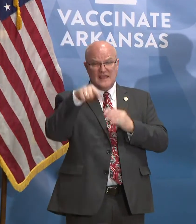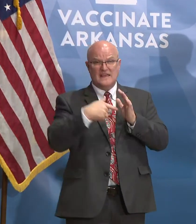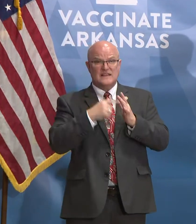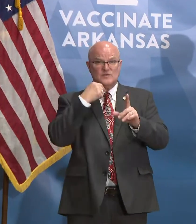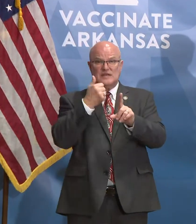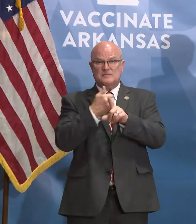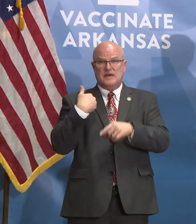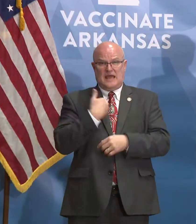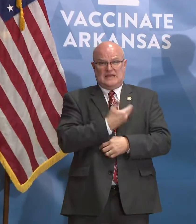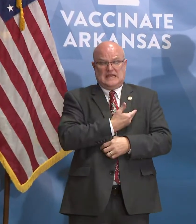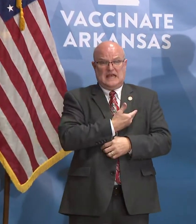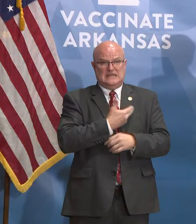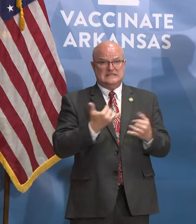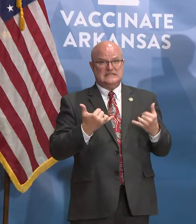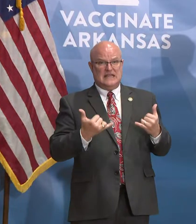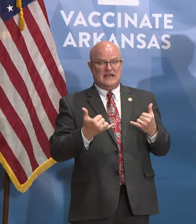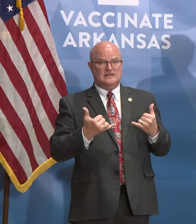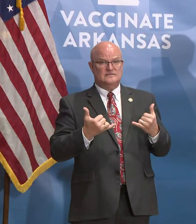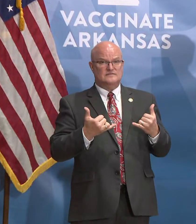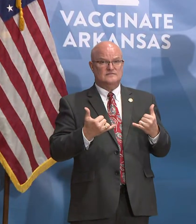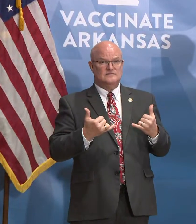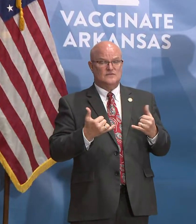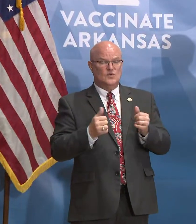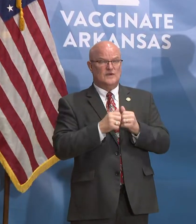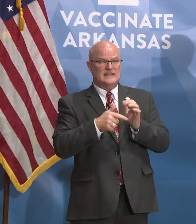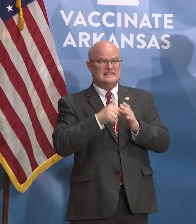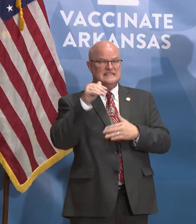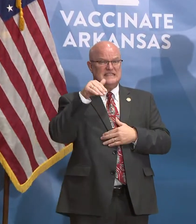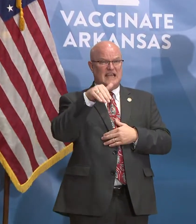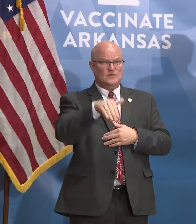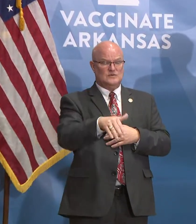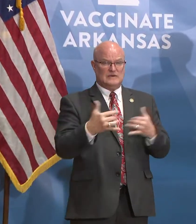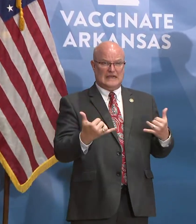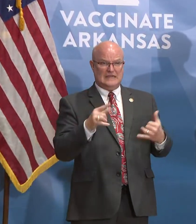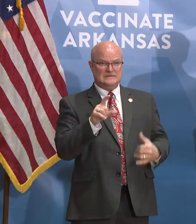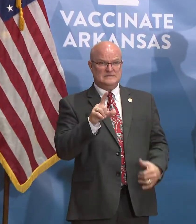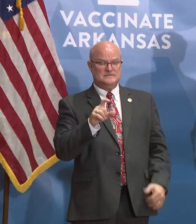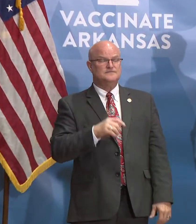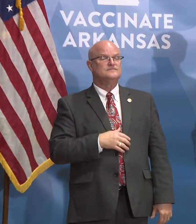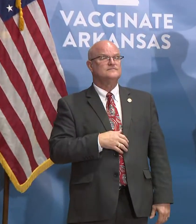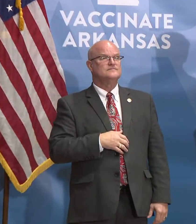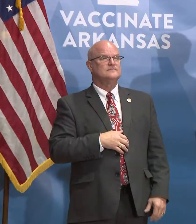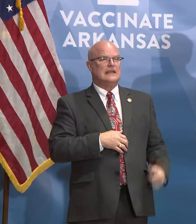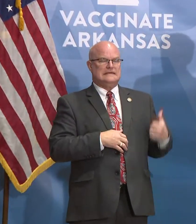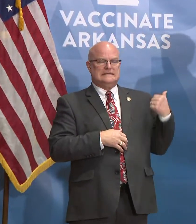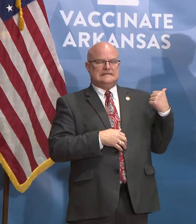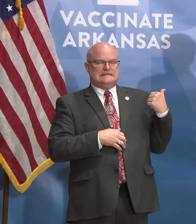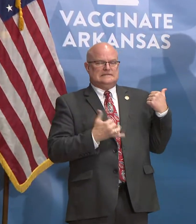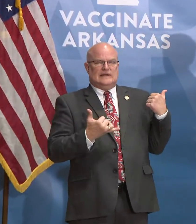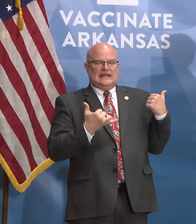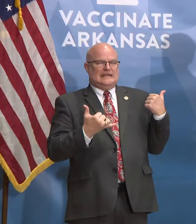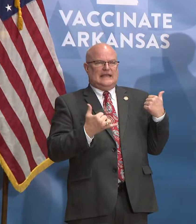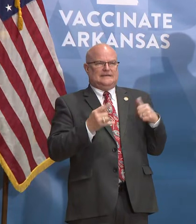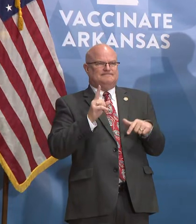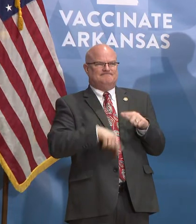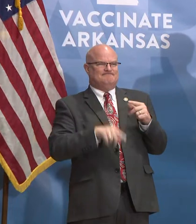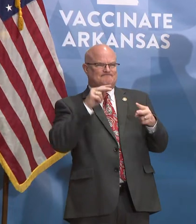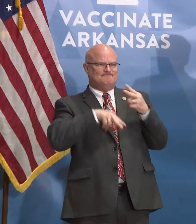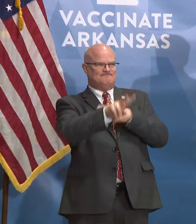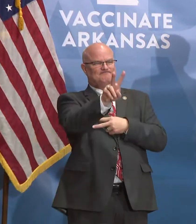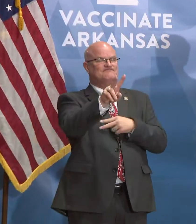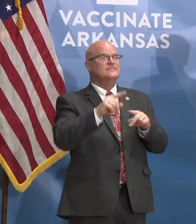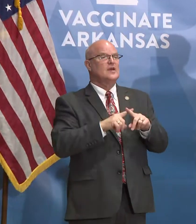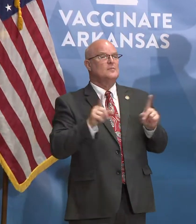would impact as we're going on the downward end of this surge? Well, it's too early to tell, of course,